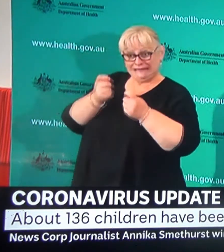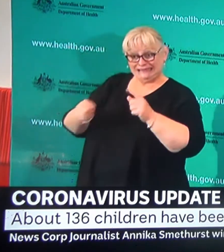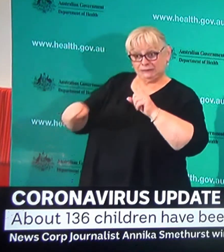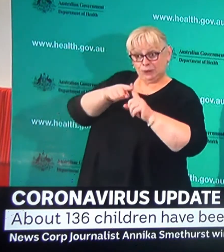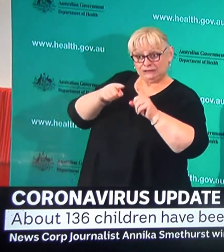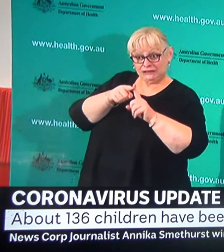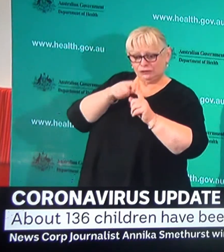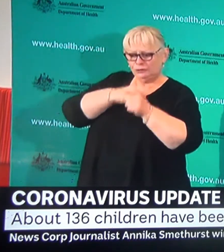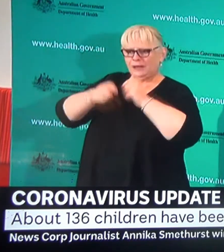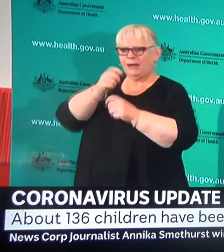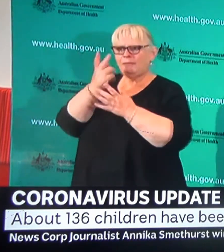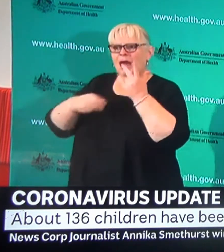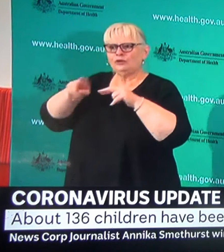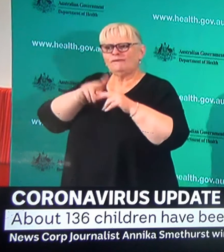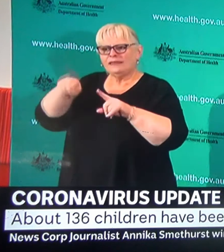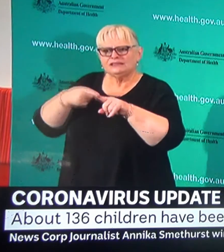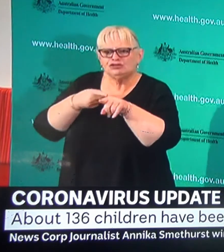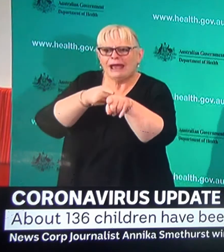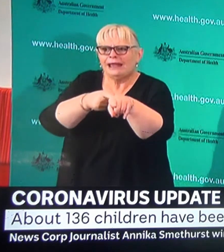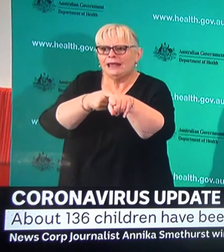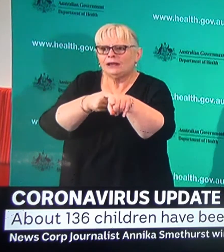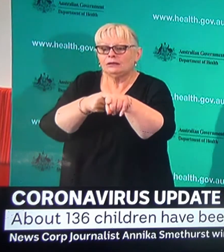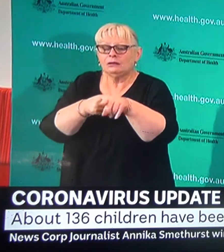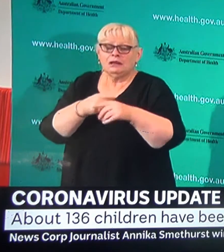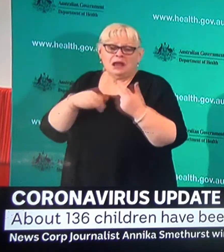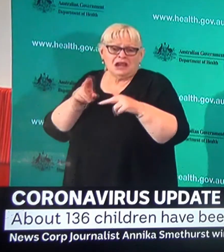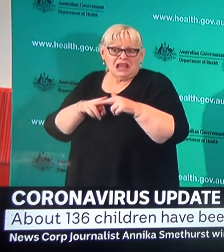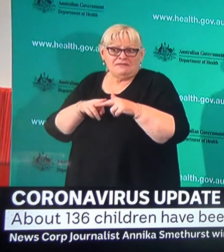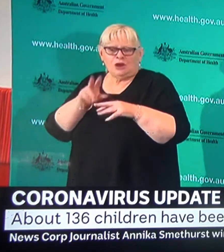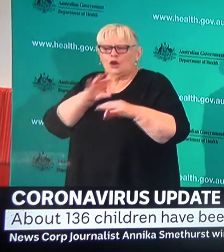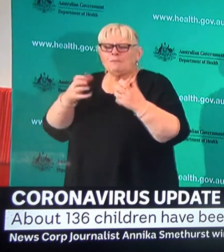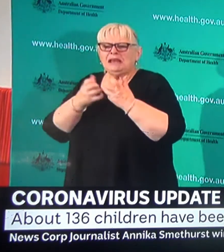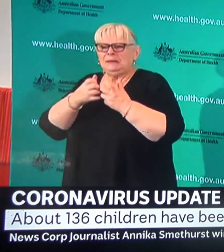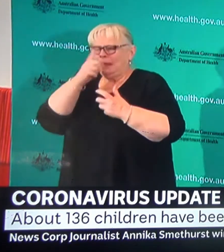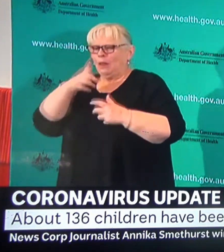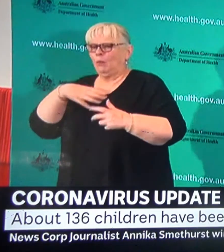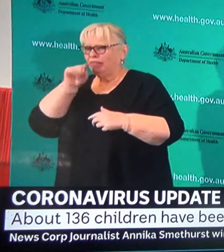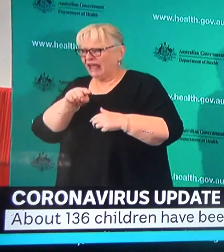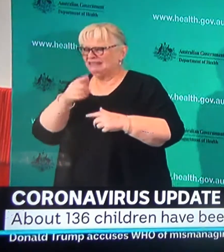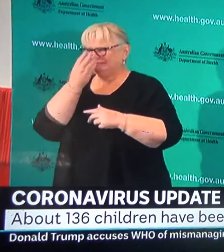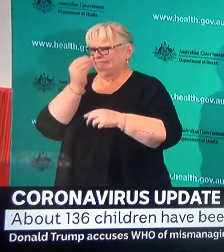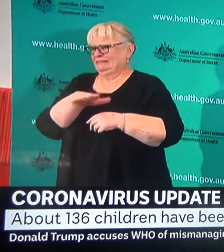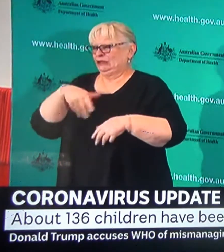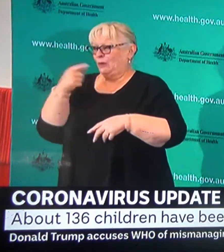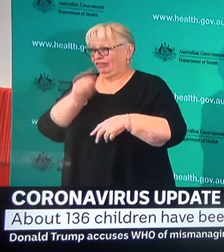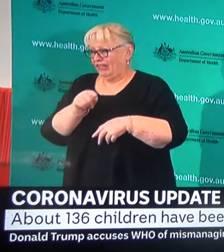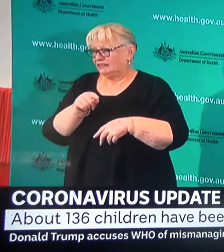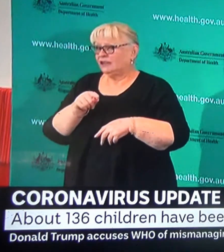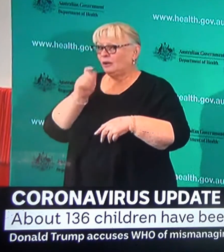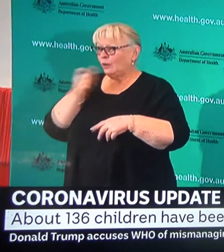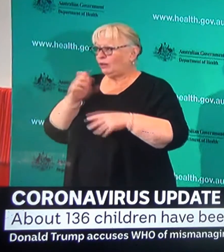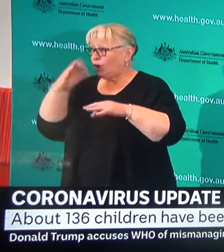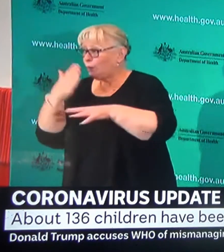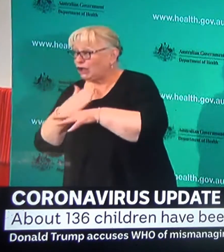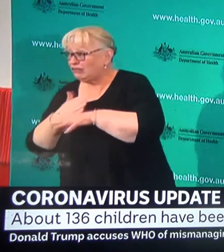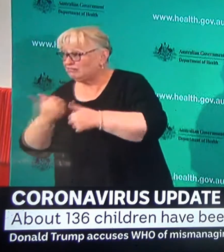part of the tracking? Does it need a particular take-up rate to be effective, and is it a replacement for human contact tracing?